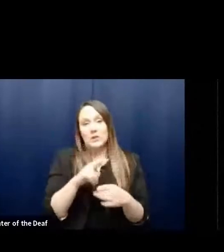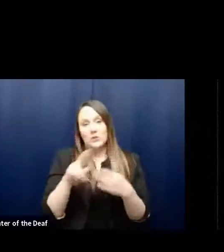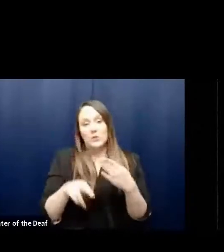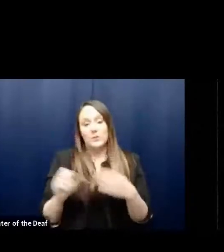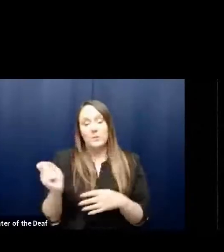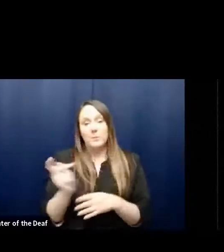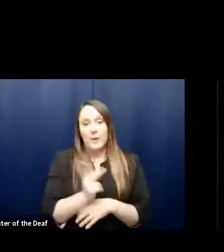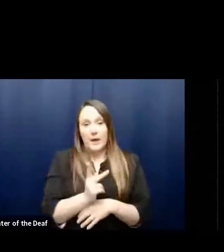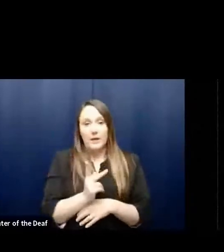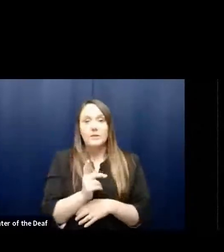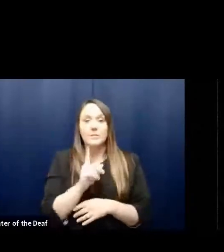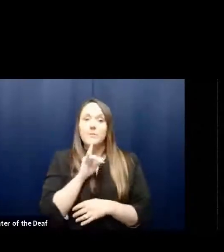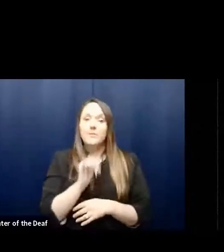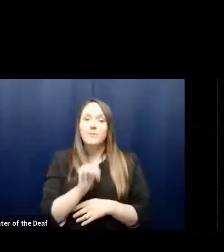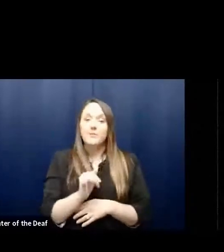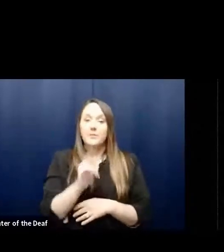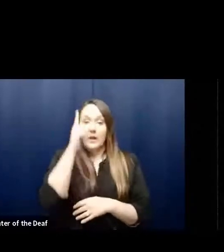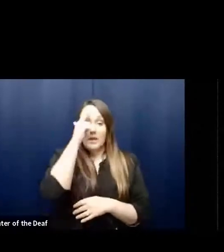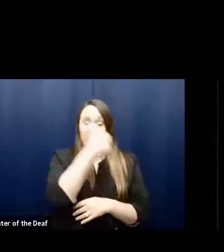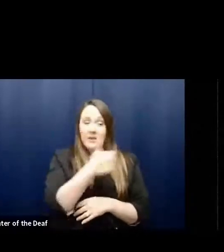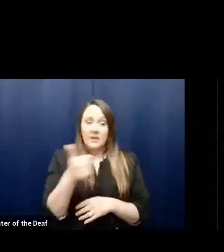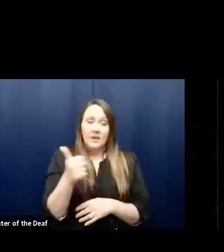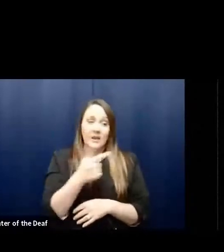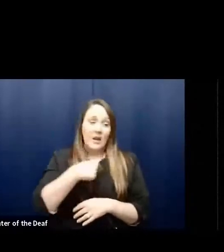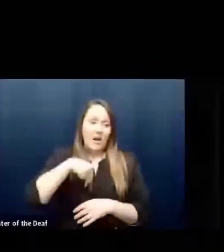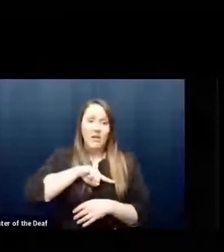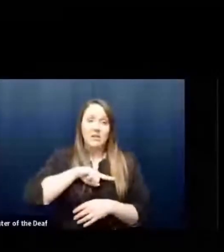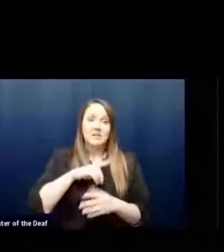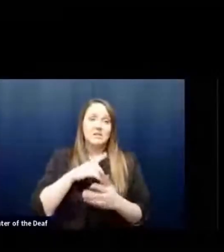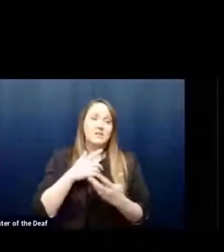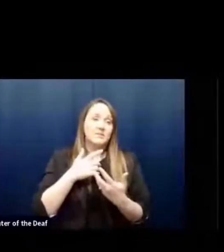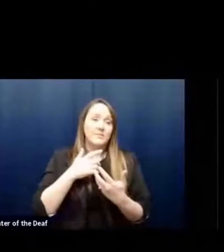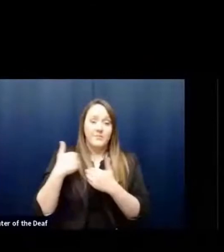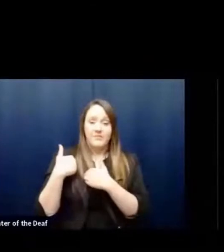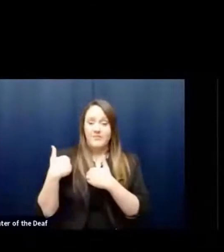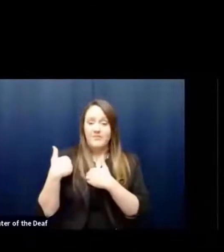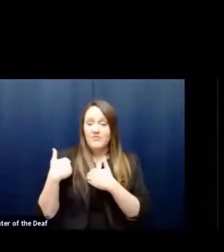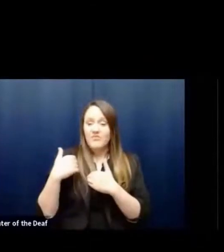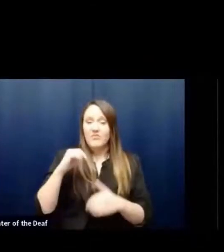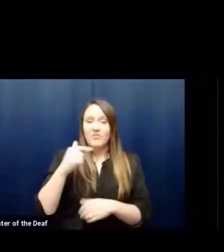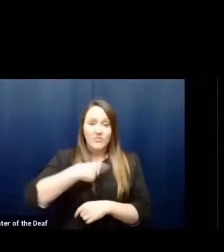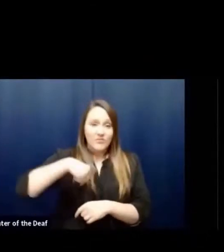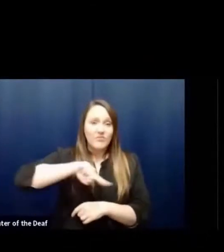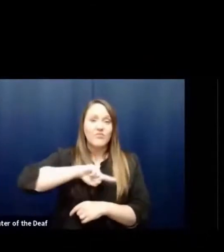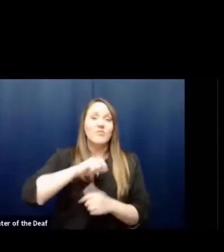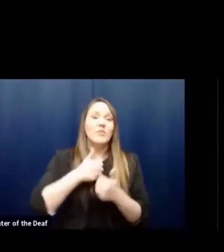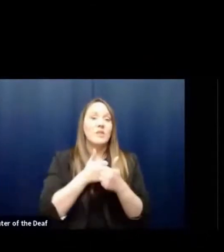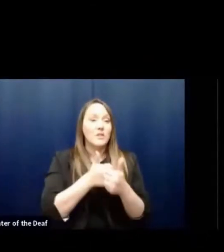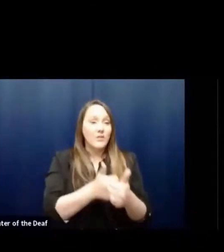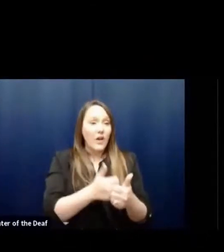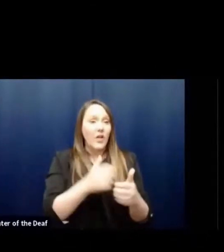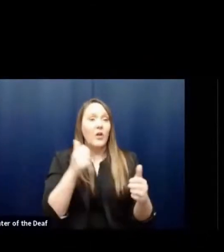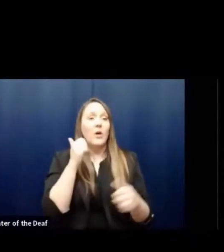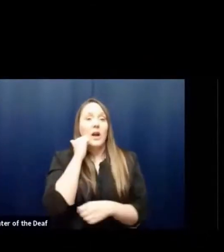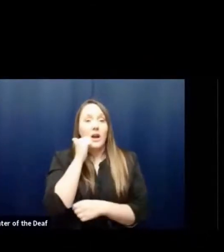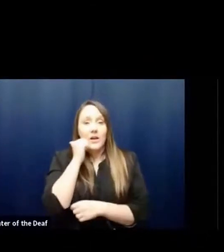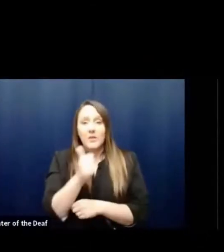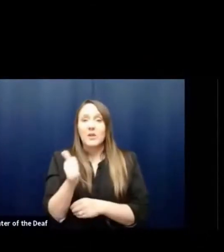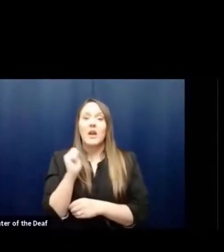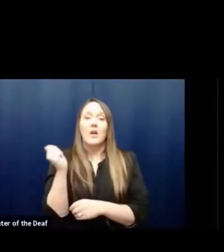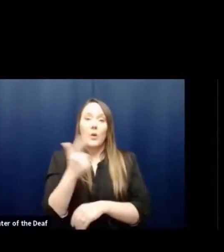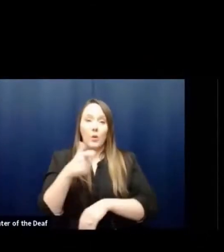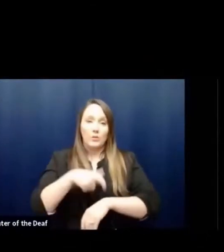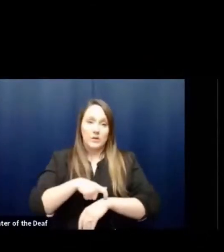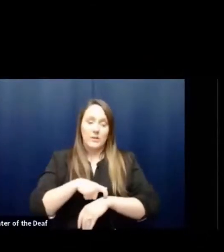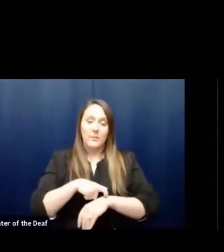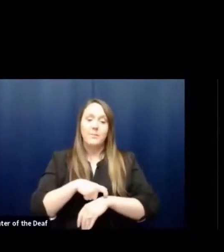back. So it's really up to all of us to practice all of those things every day, all the time,